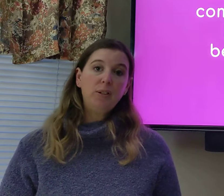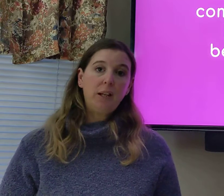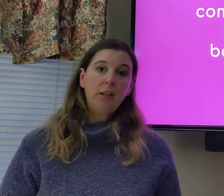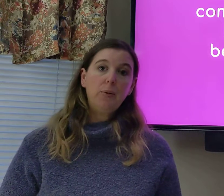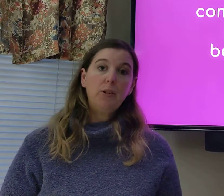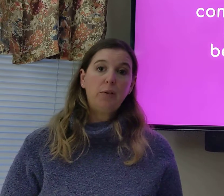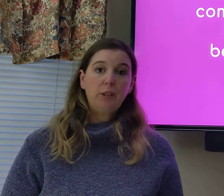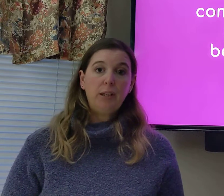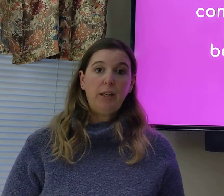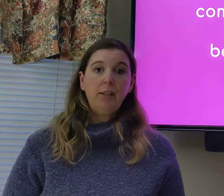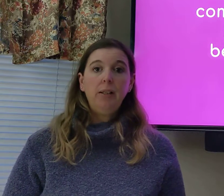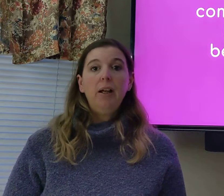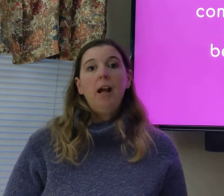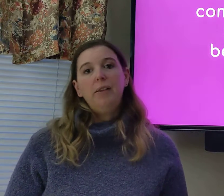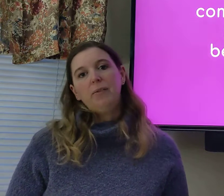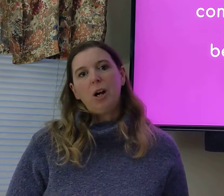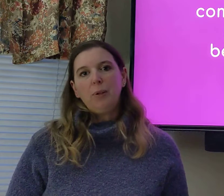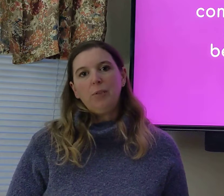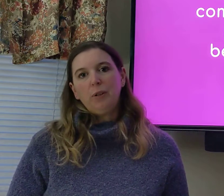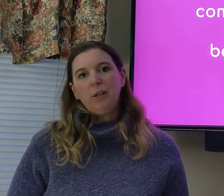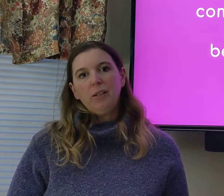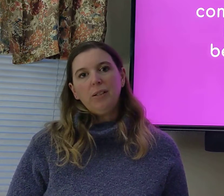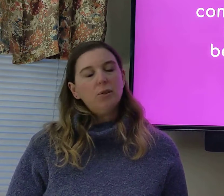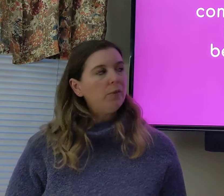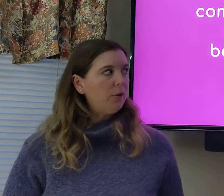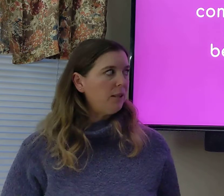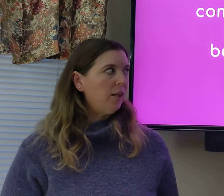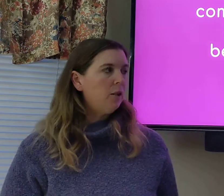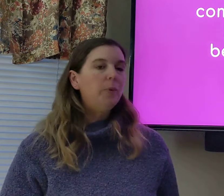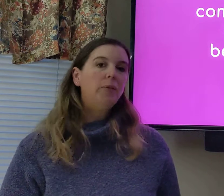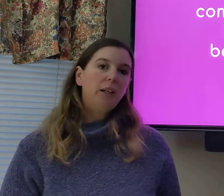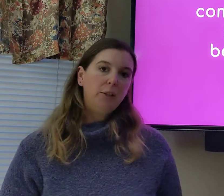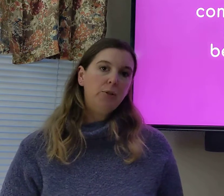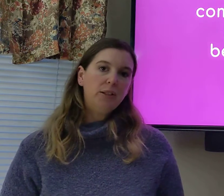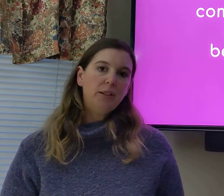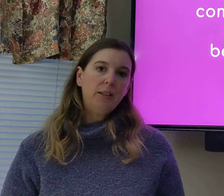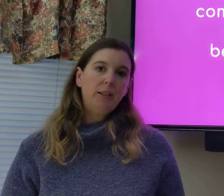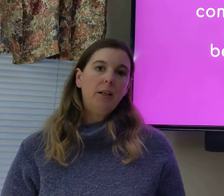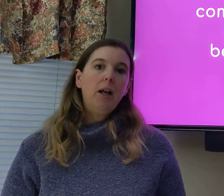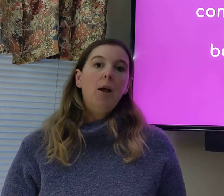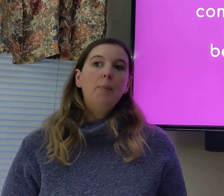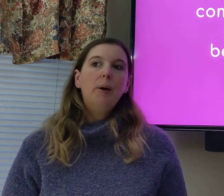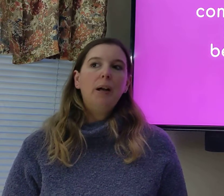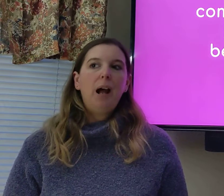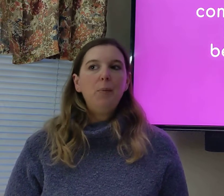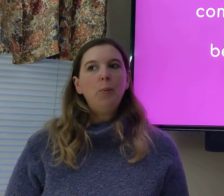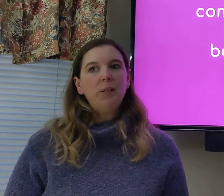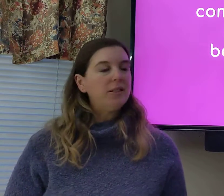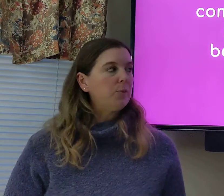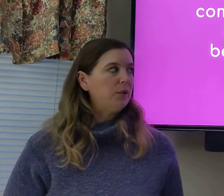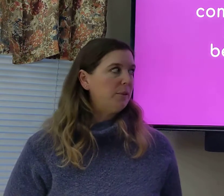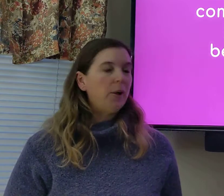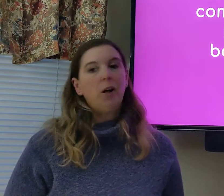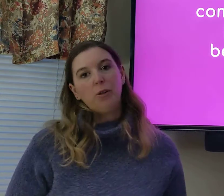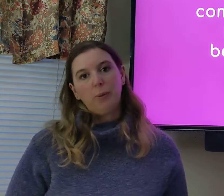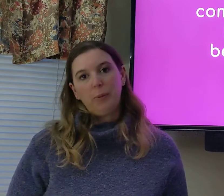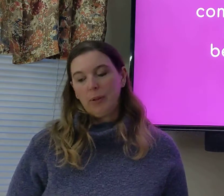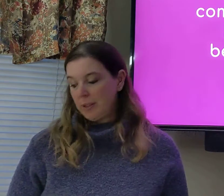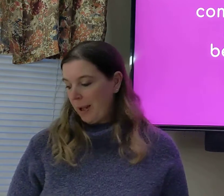sign language every day, and they've taught me a few things. So I've always had a little bit of an interest in it, but I'm hoping this will inspire other people as well.